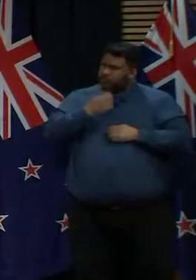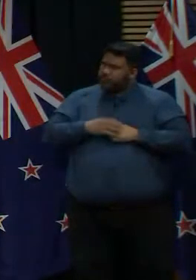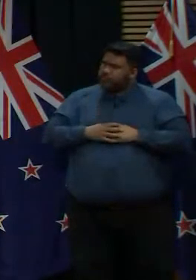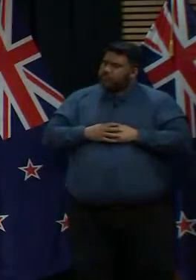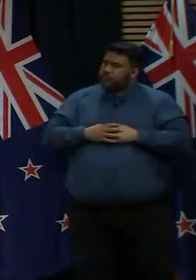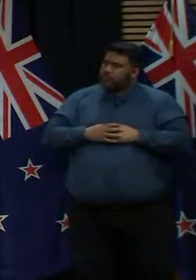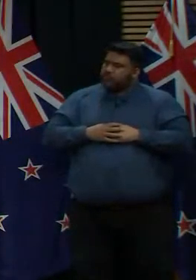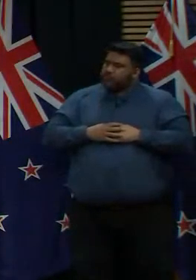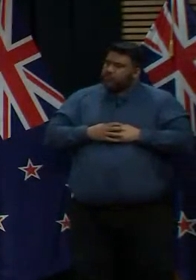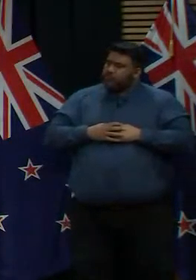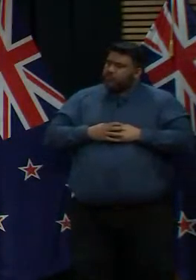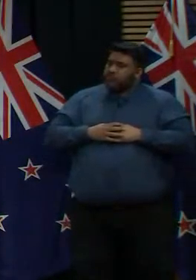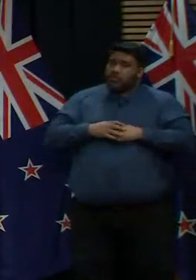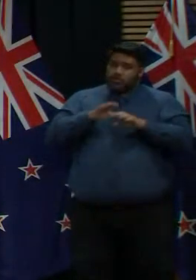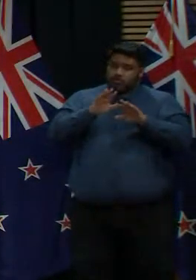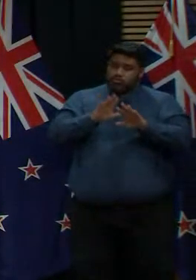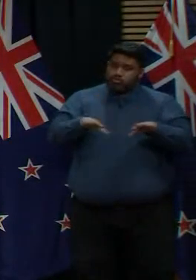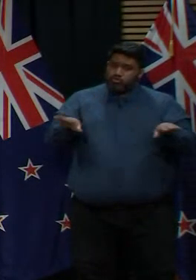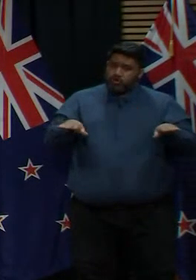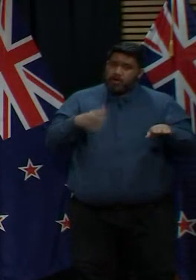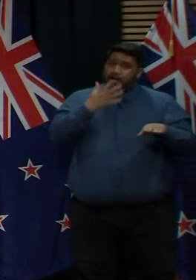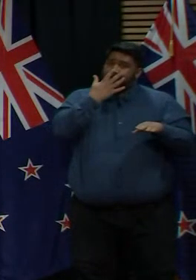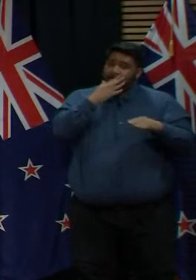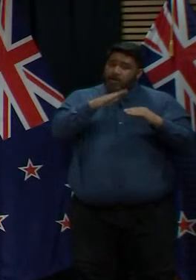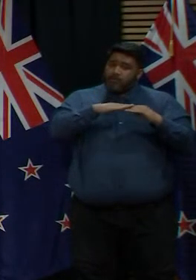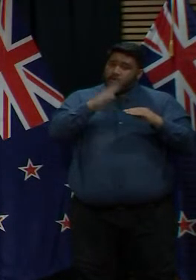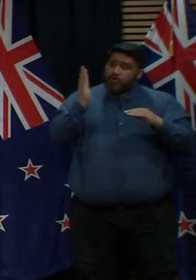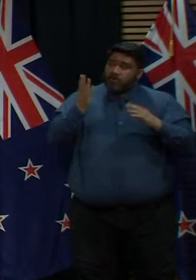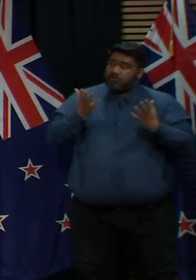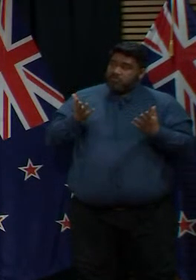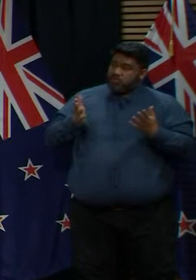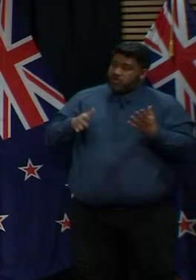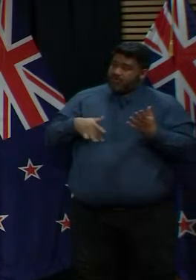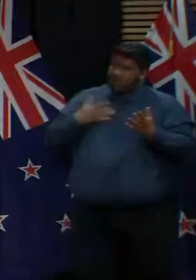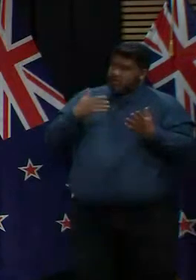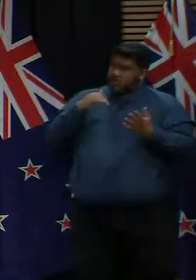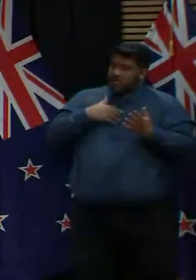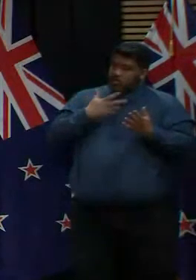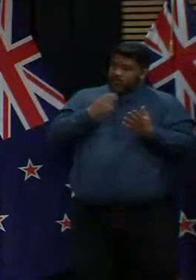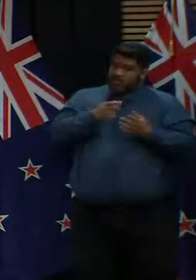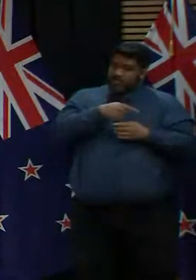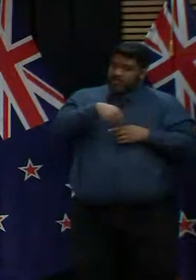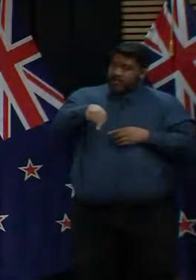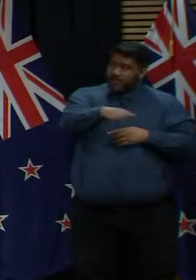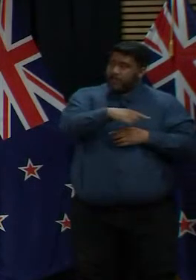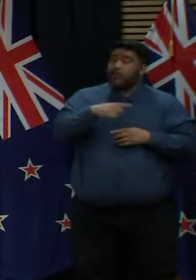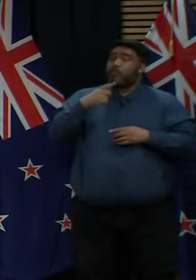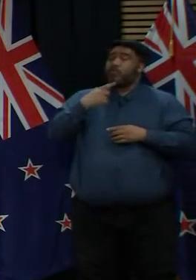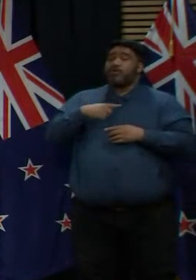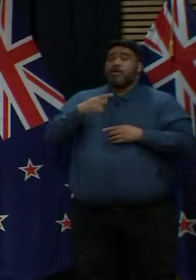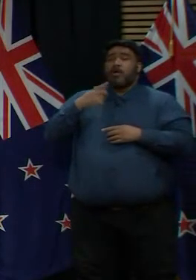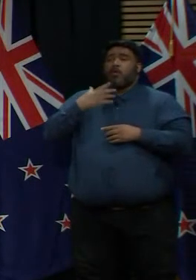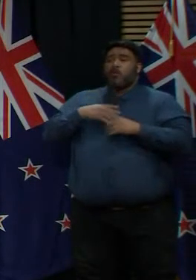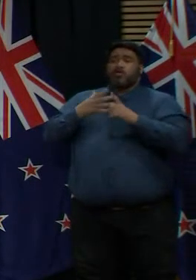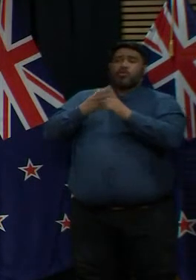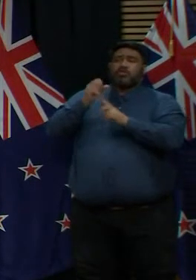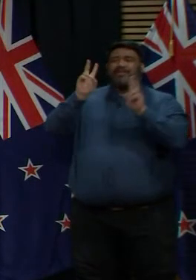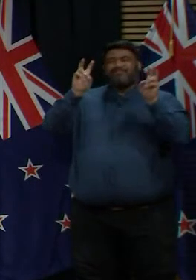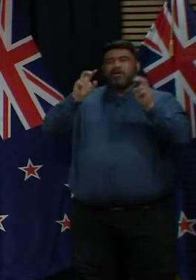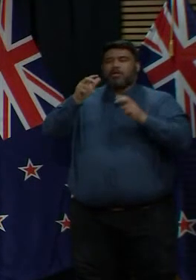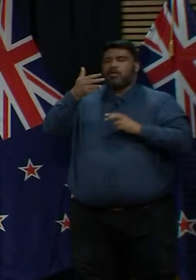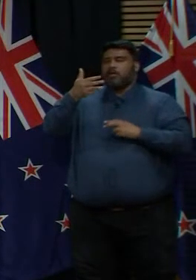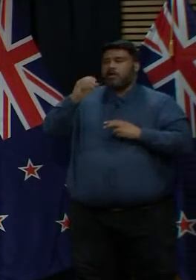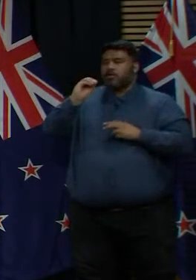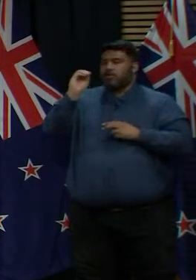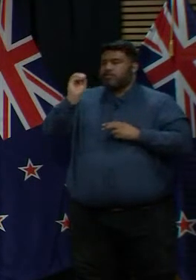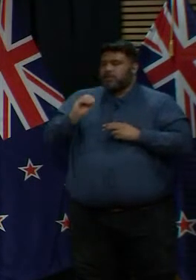5s need to be brought into the vaccine program? Because just looking at the numbers, to get to that over 5, like of a 90% figure, you